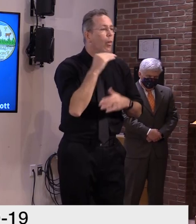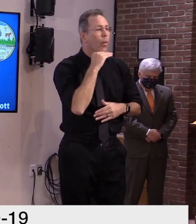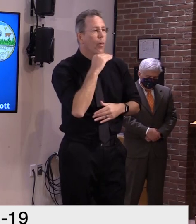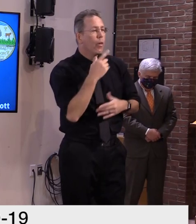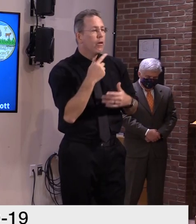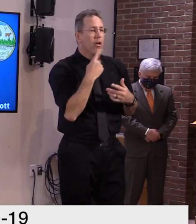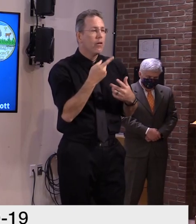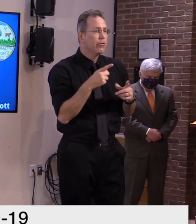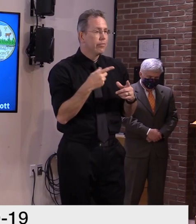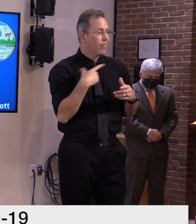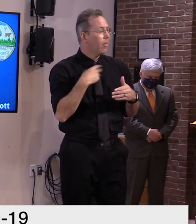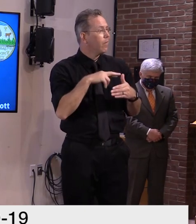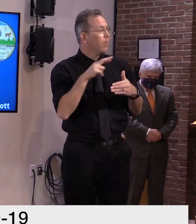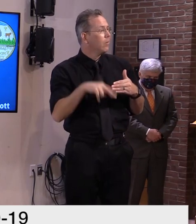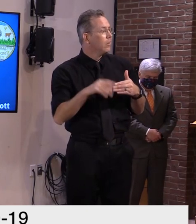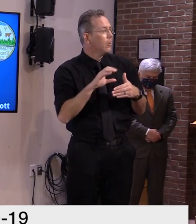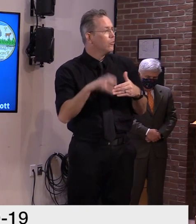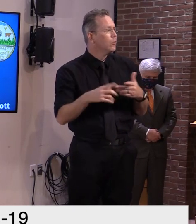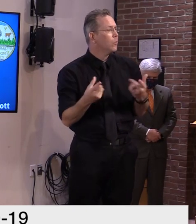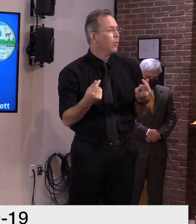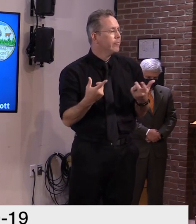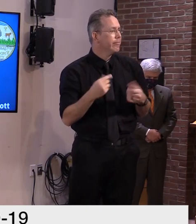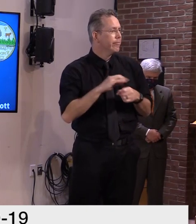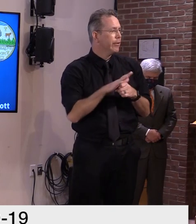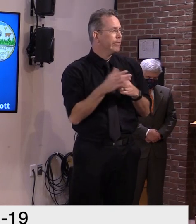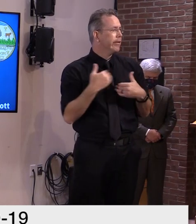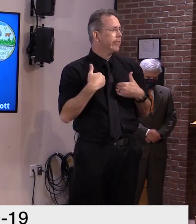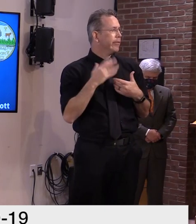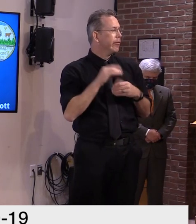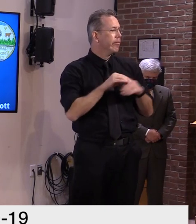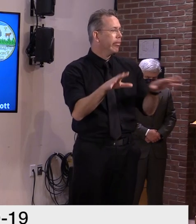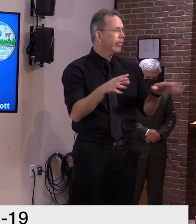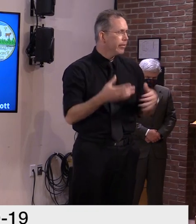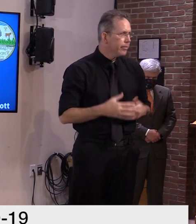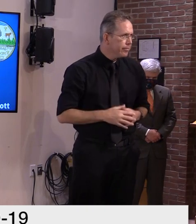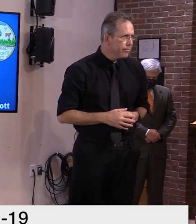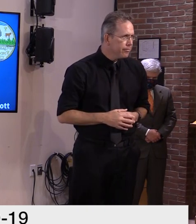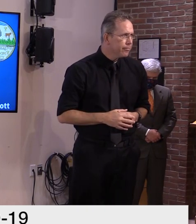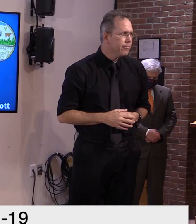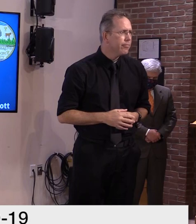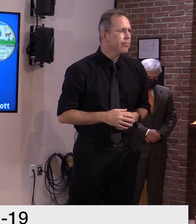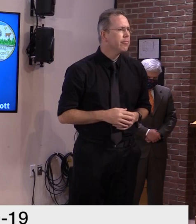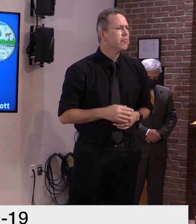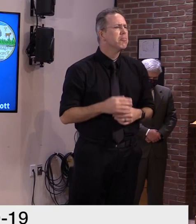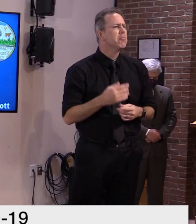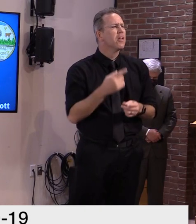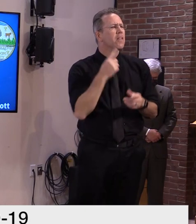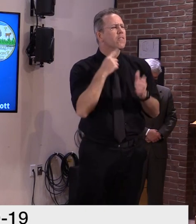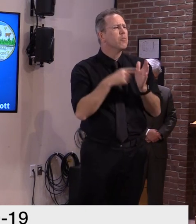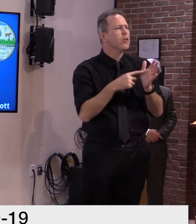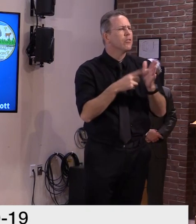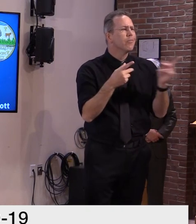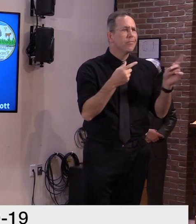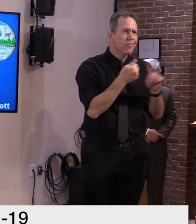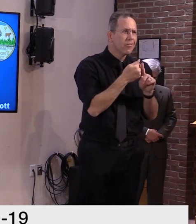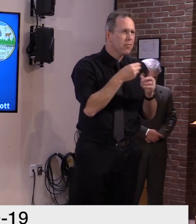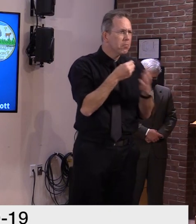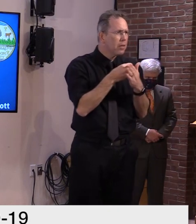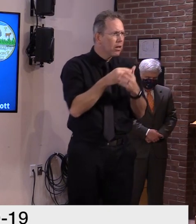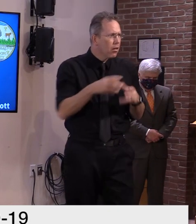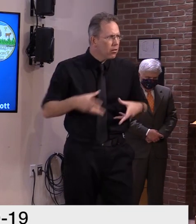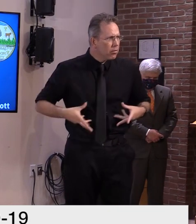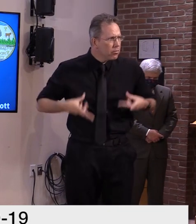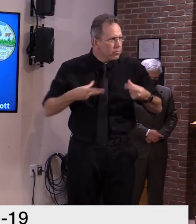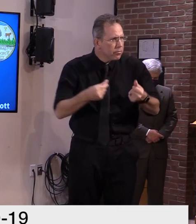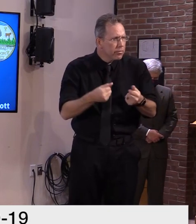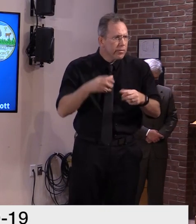They've invested a considerable amount of money to rent a condo and maybe rent skis,